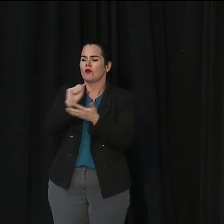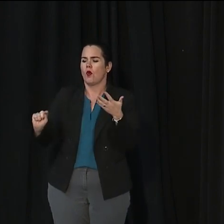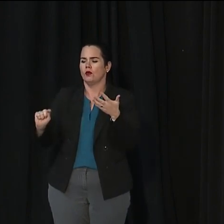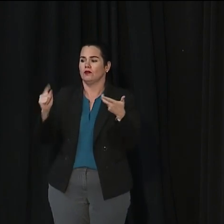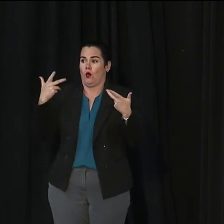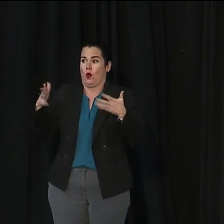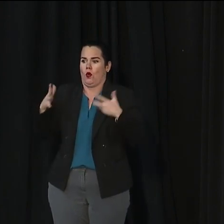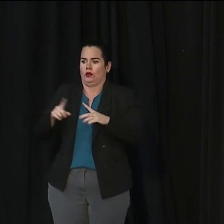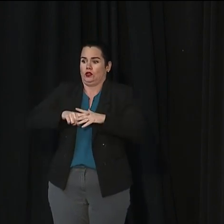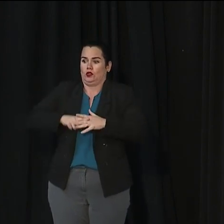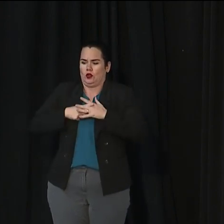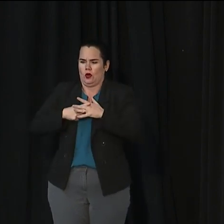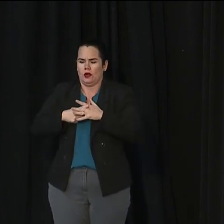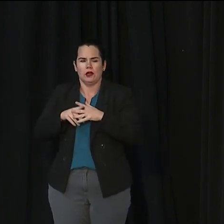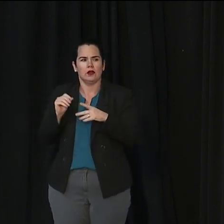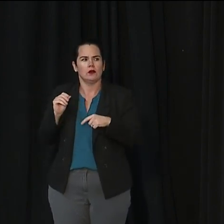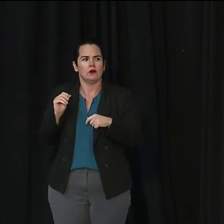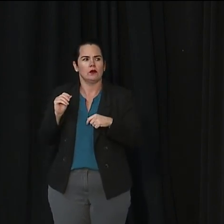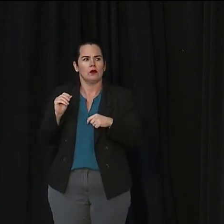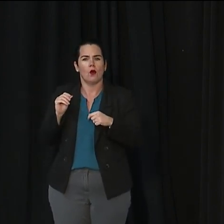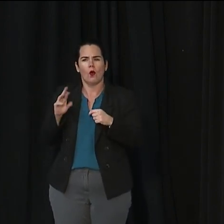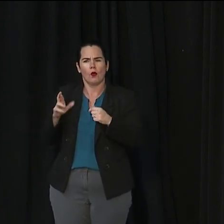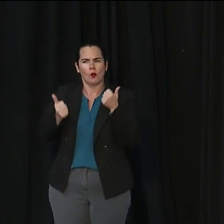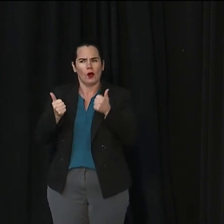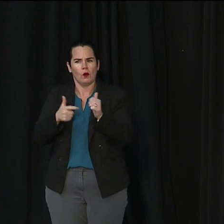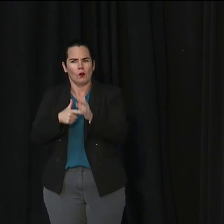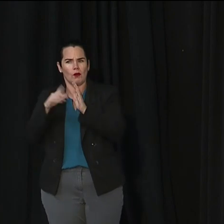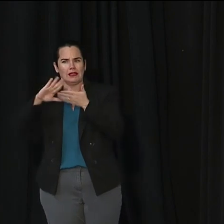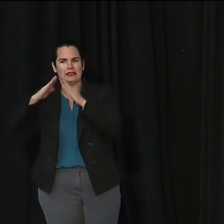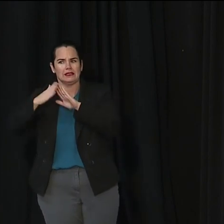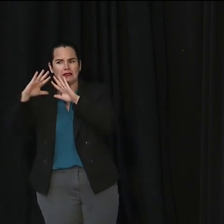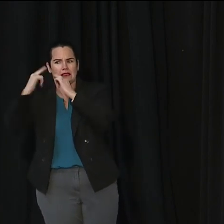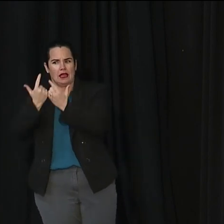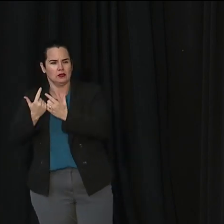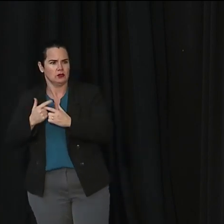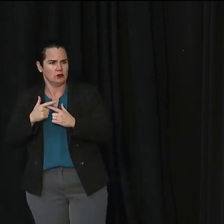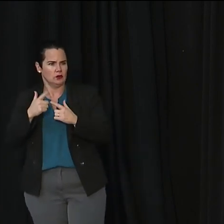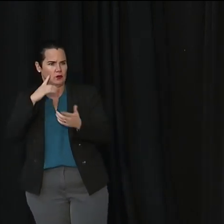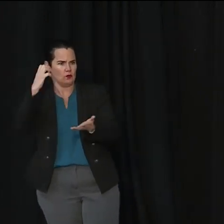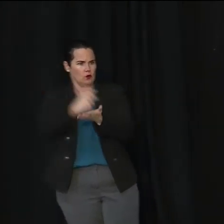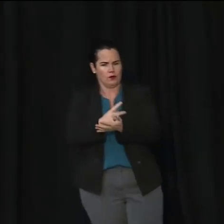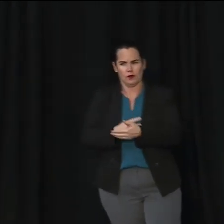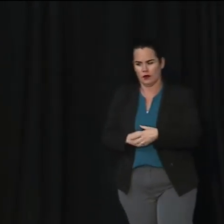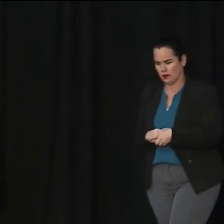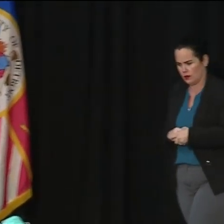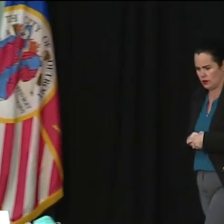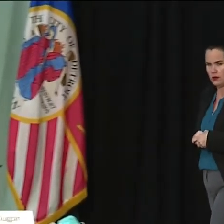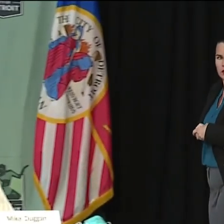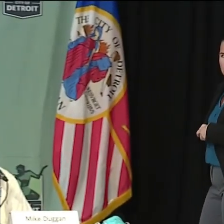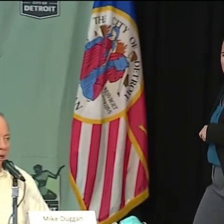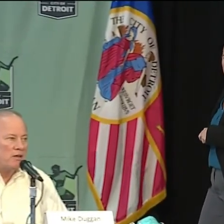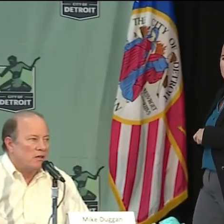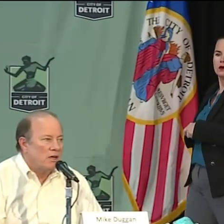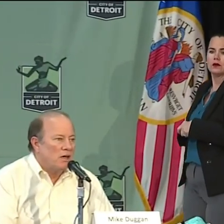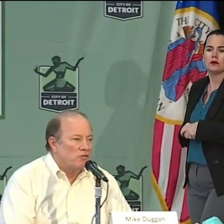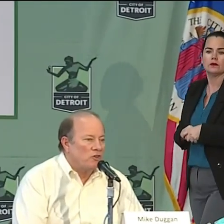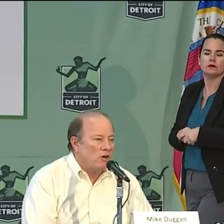and what requires like city council approval? It's all happening, so it'll all be effective on